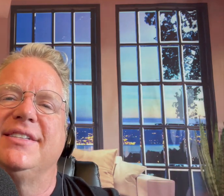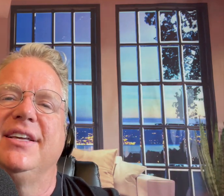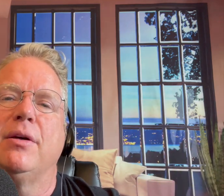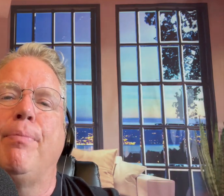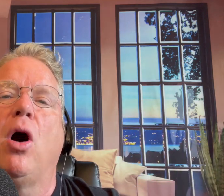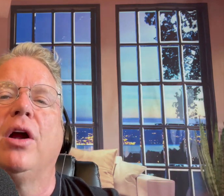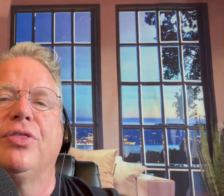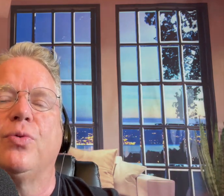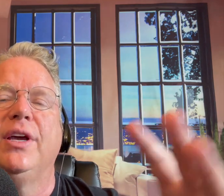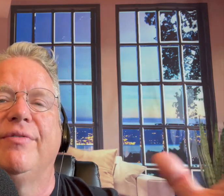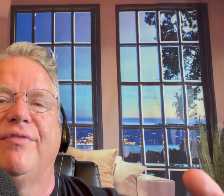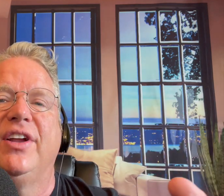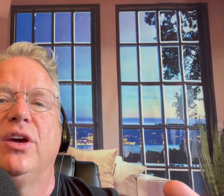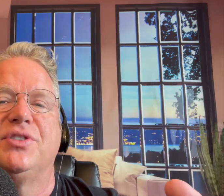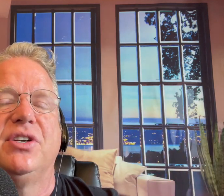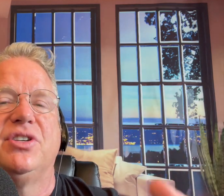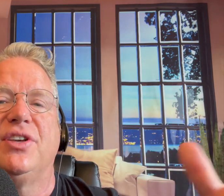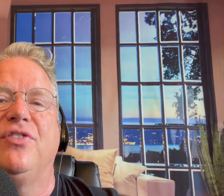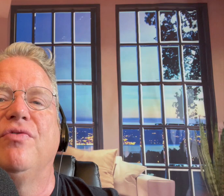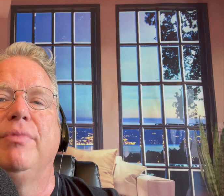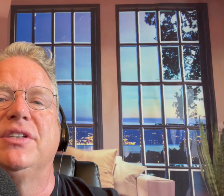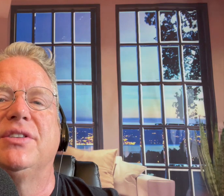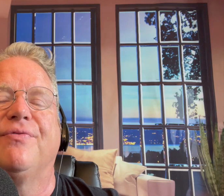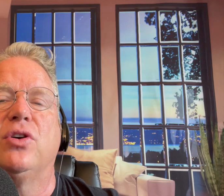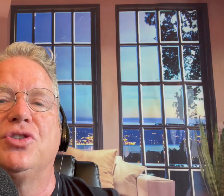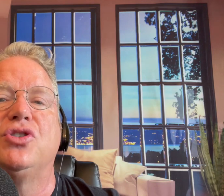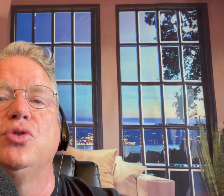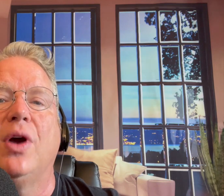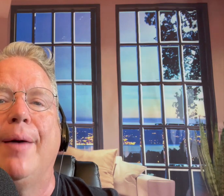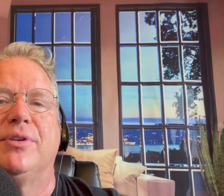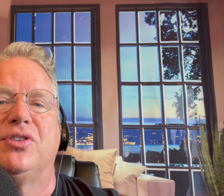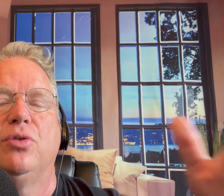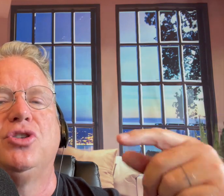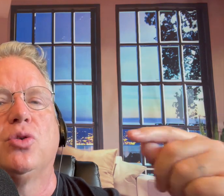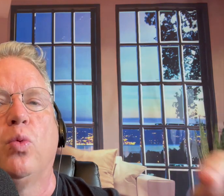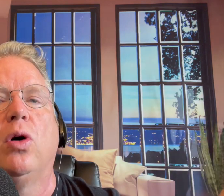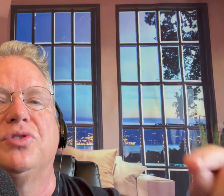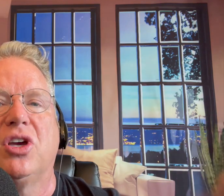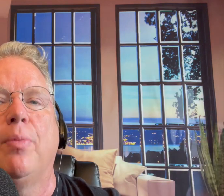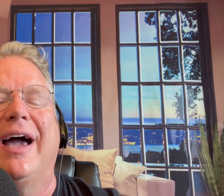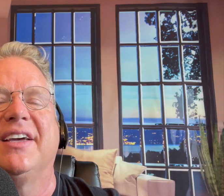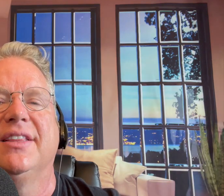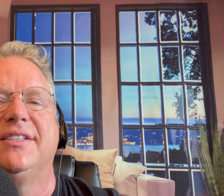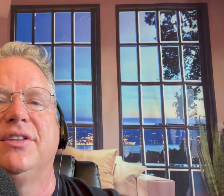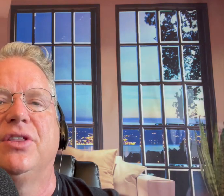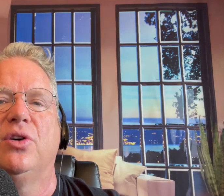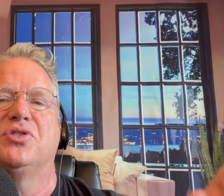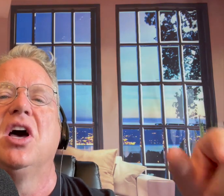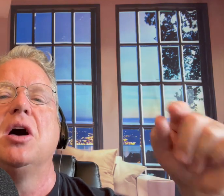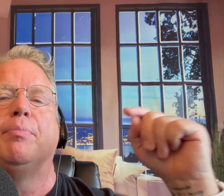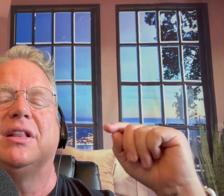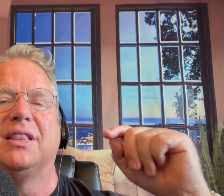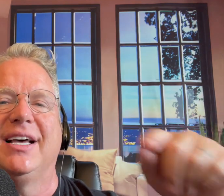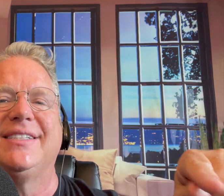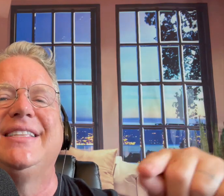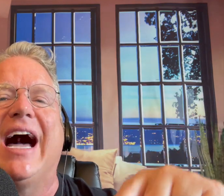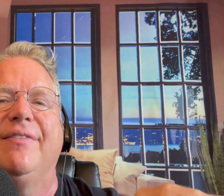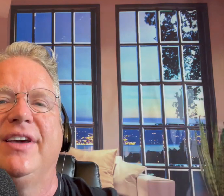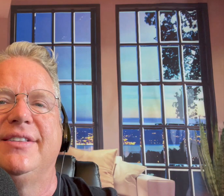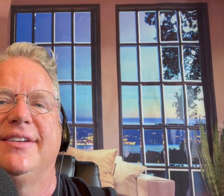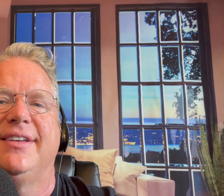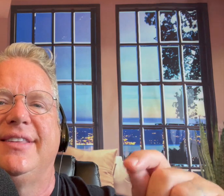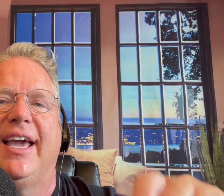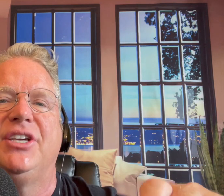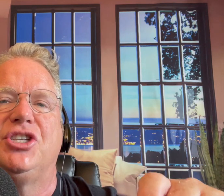are listening to part three of a video series. If you've missed the first two episodes, you'll want to go back and listen to those. But let's